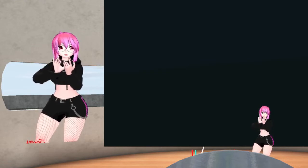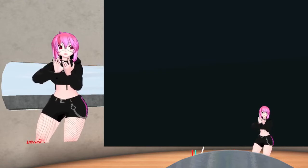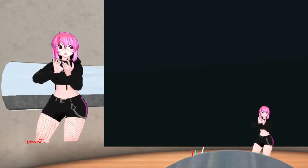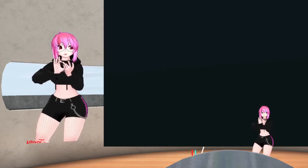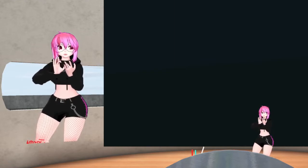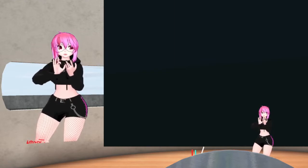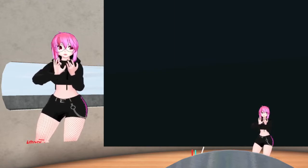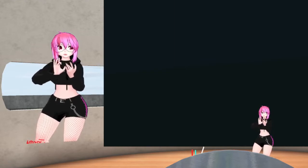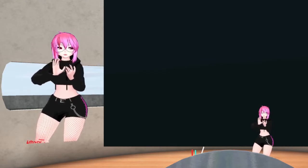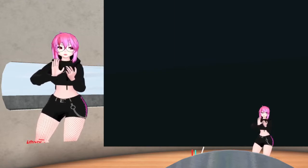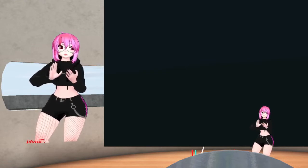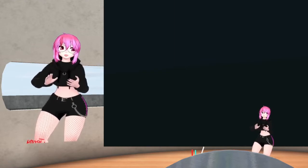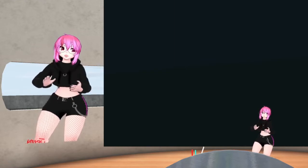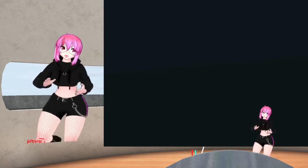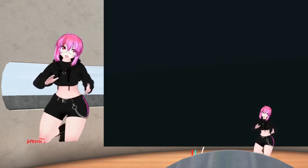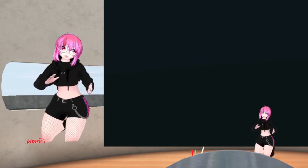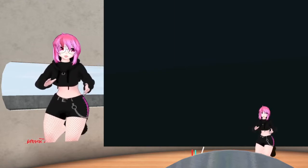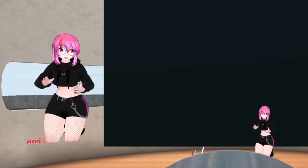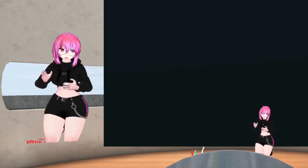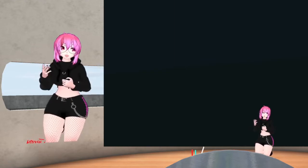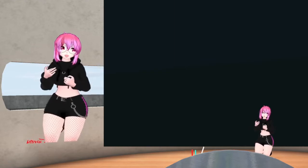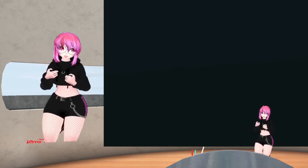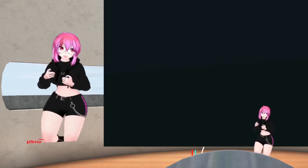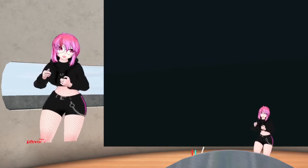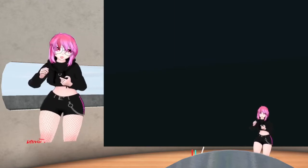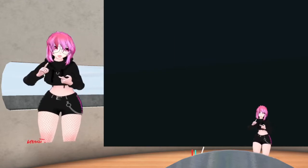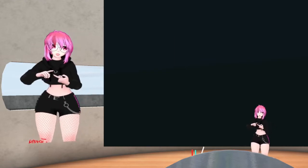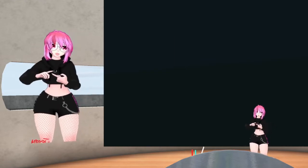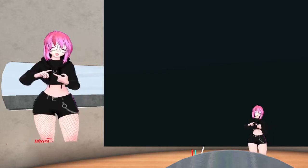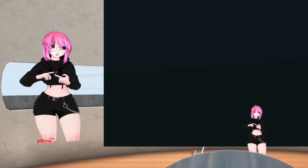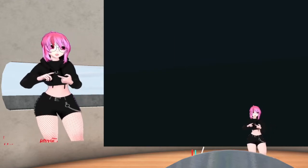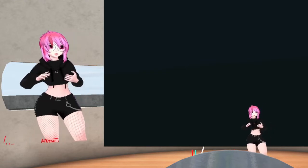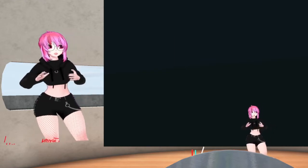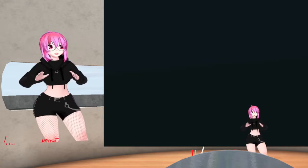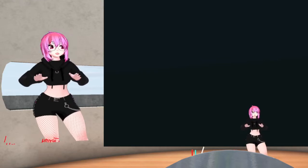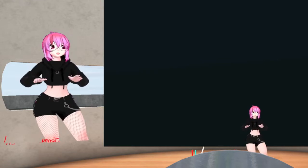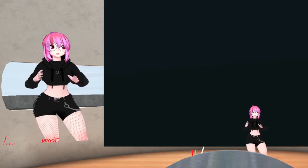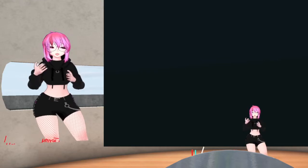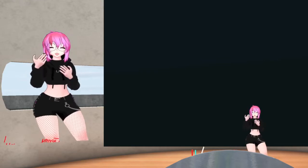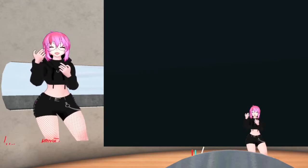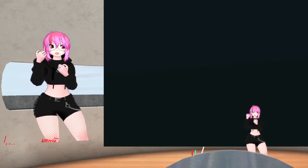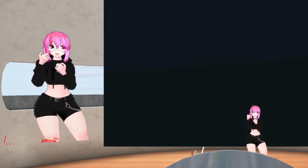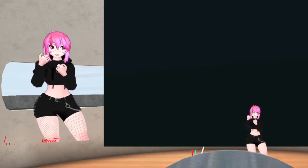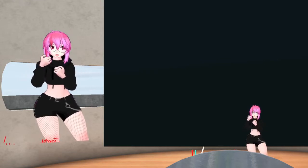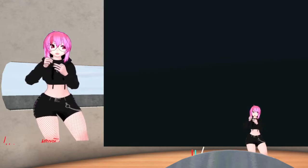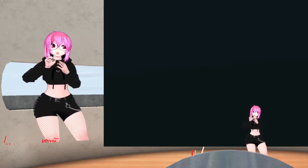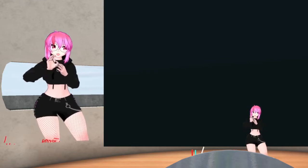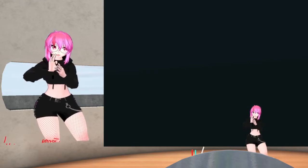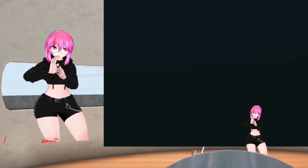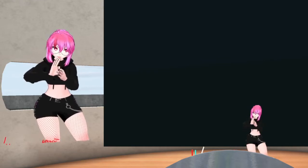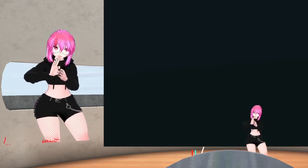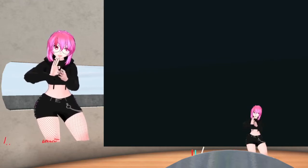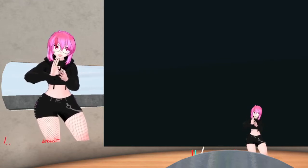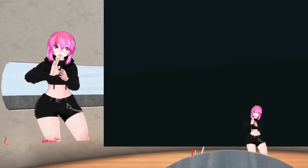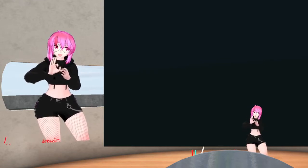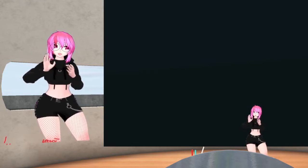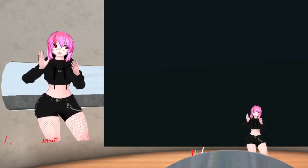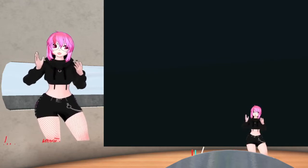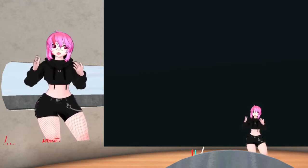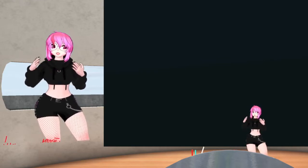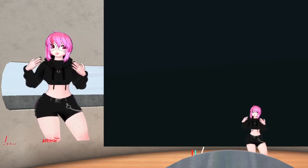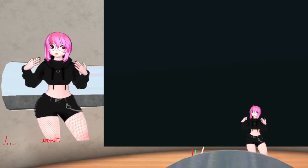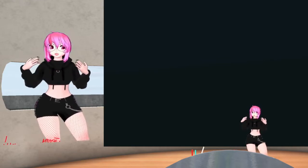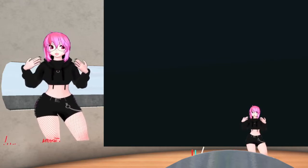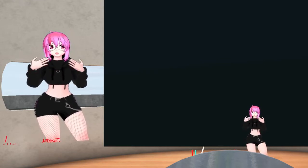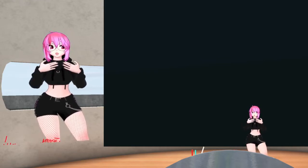Connected. Yeah, I could see that. I think support would be just a little bit more clear, but I think maybe if you say support and then that's kind